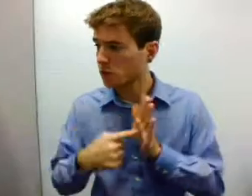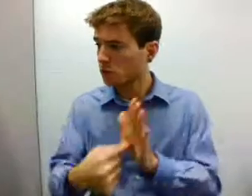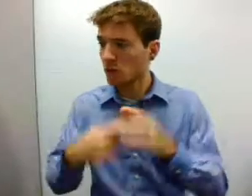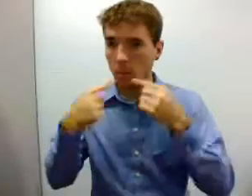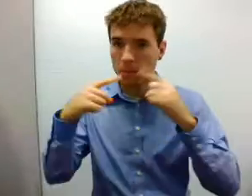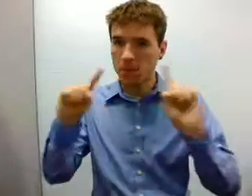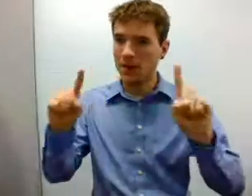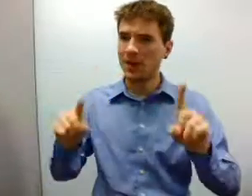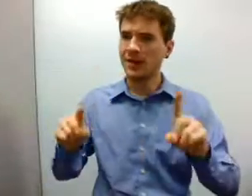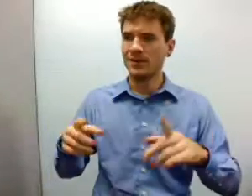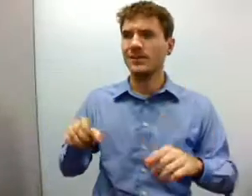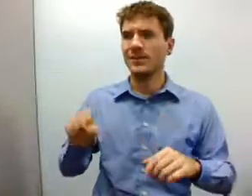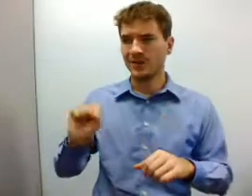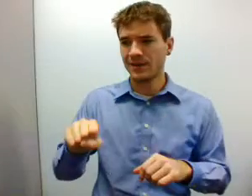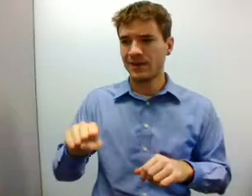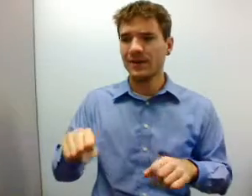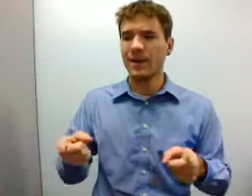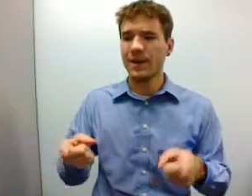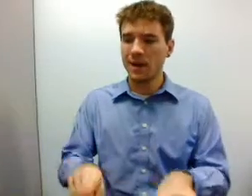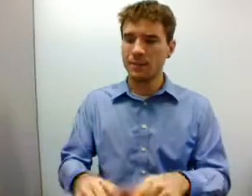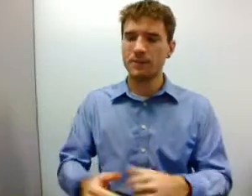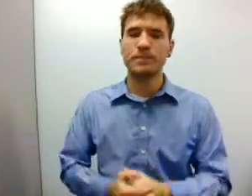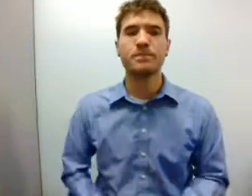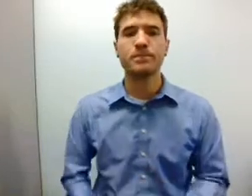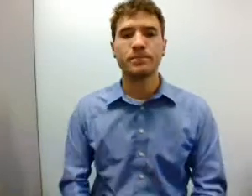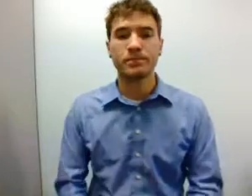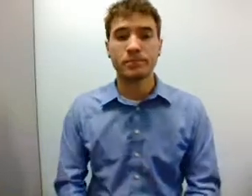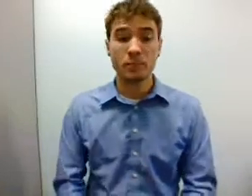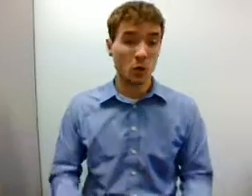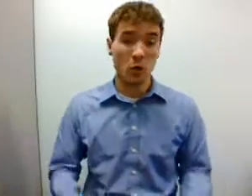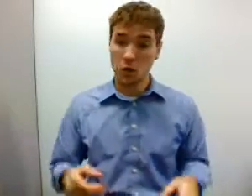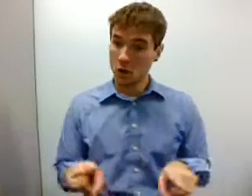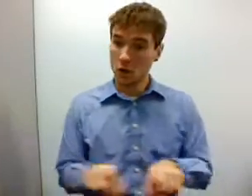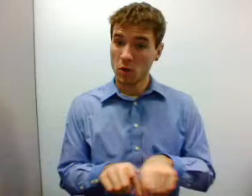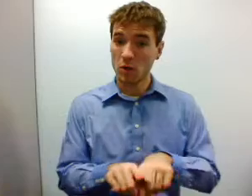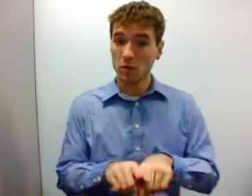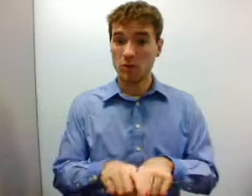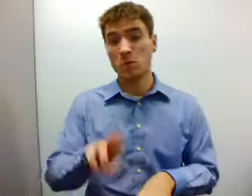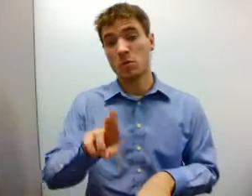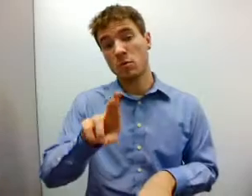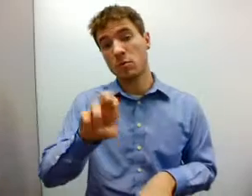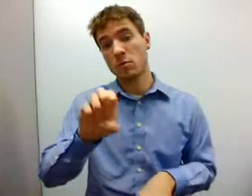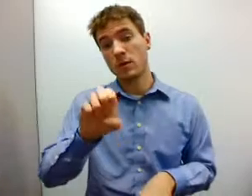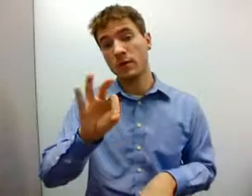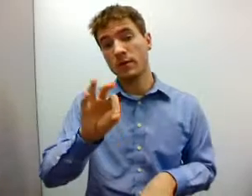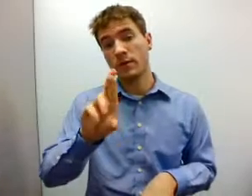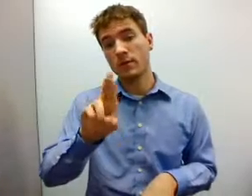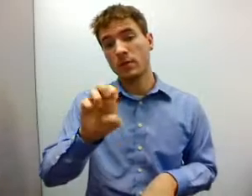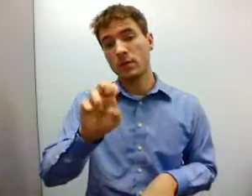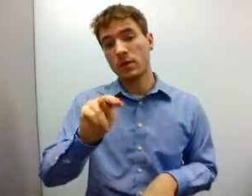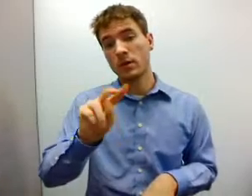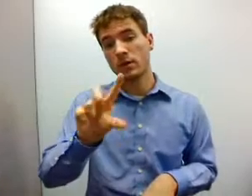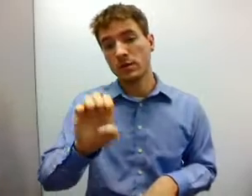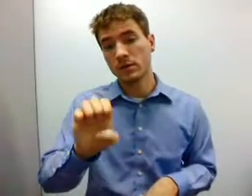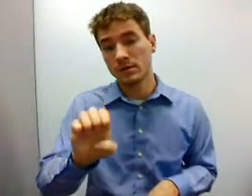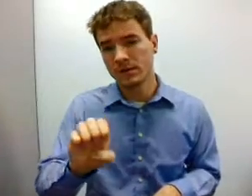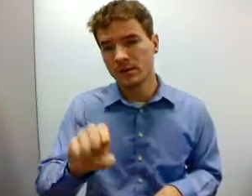lot of experience, anybody could be a great reference for you. Even a teacher or a professor or even someone that you volunteer for who